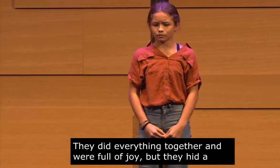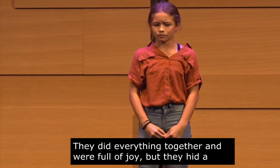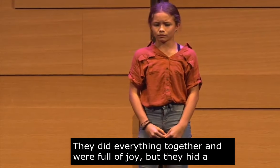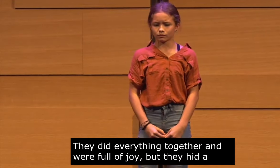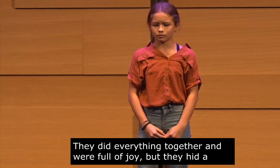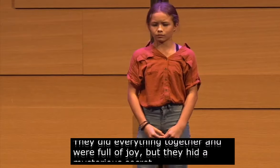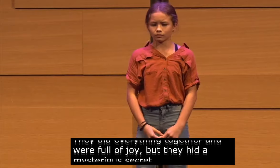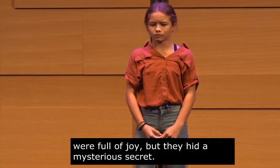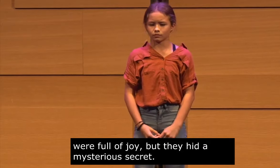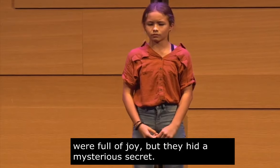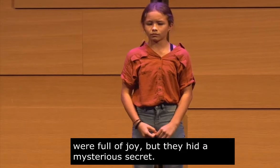secret.